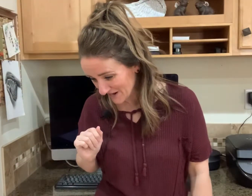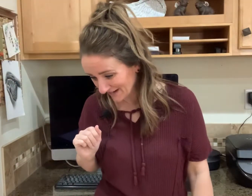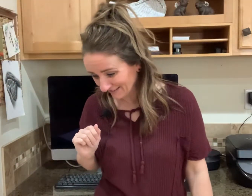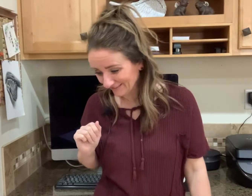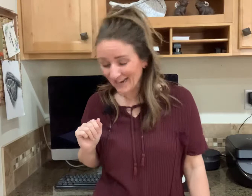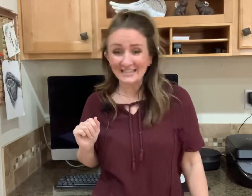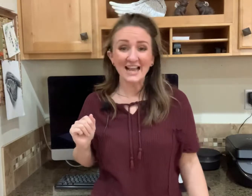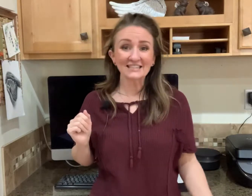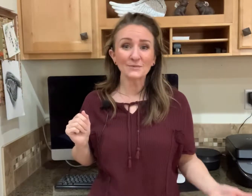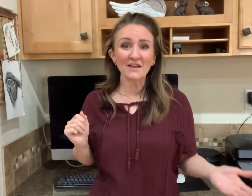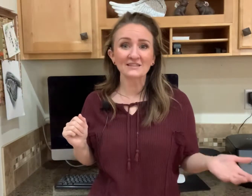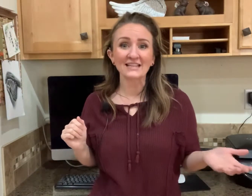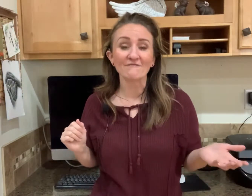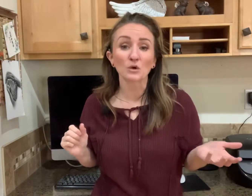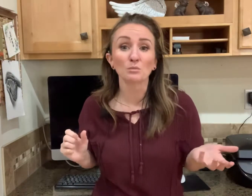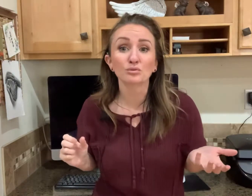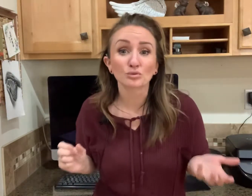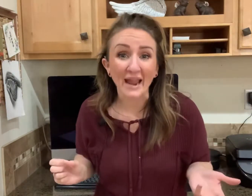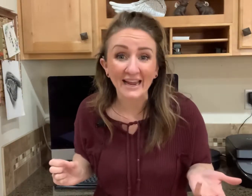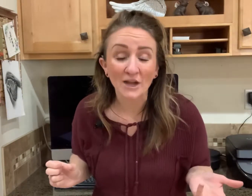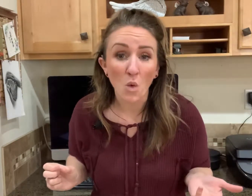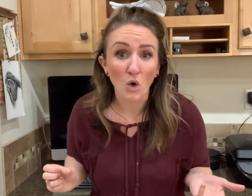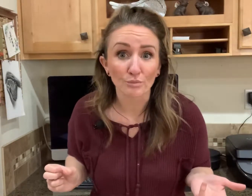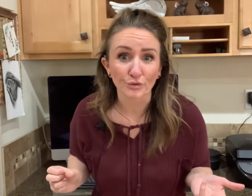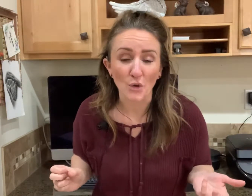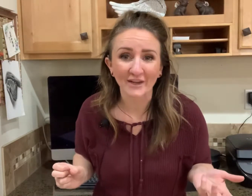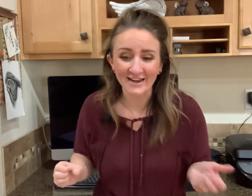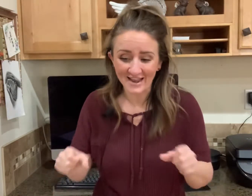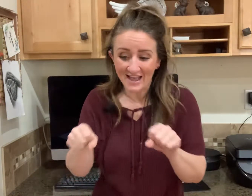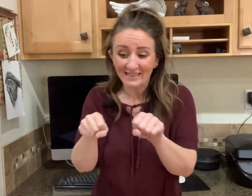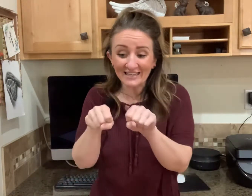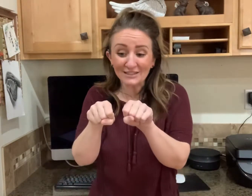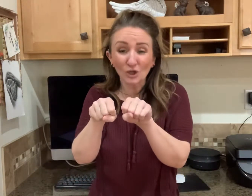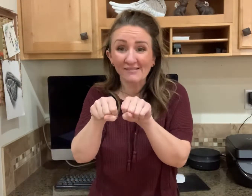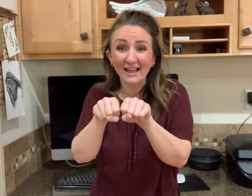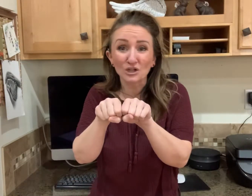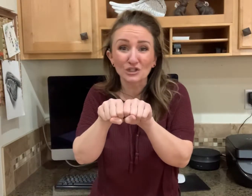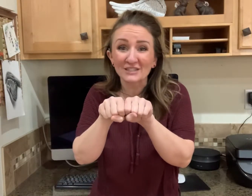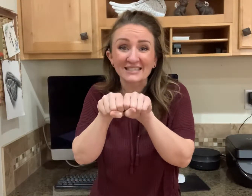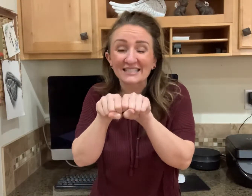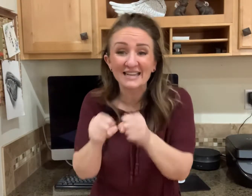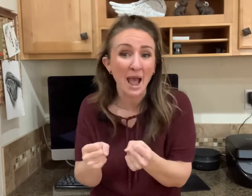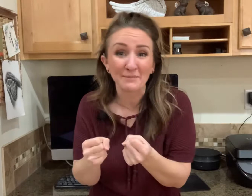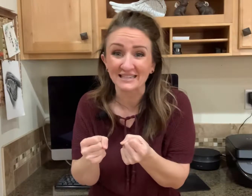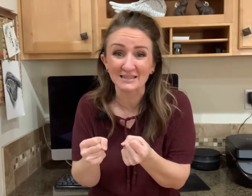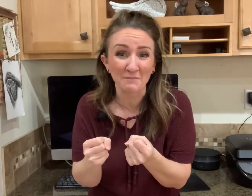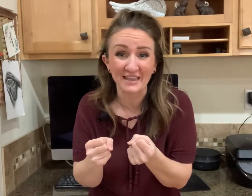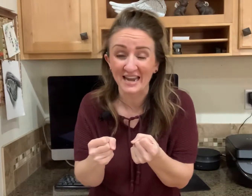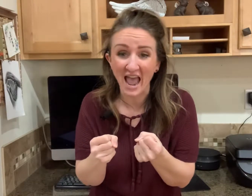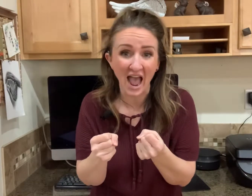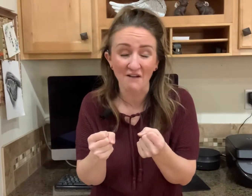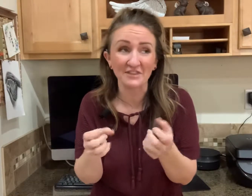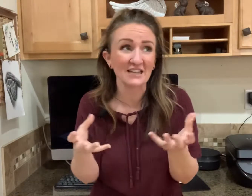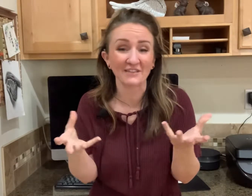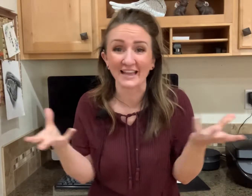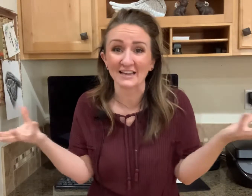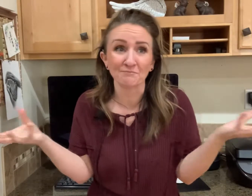All right, next we have the sign for break or broken. This looks like you're just snapping something in half. Think of like